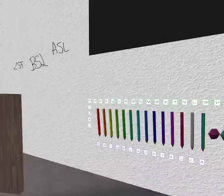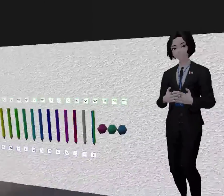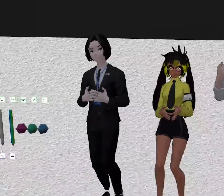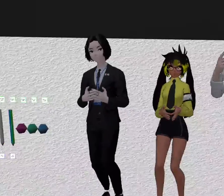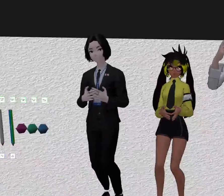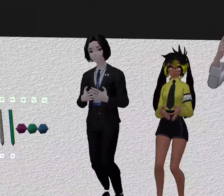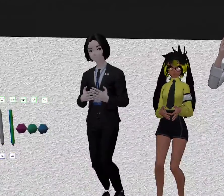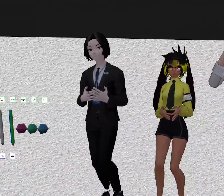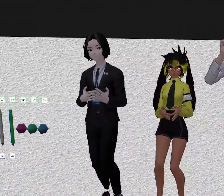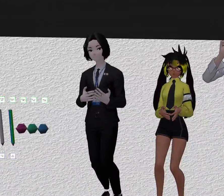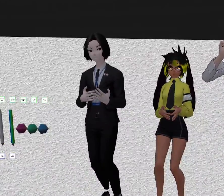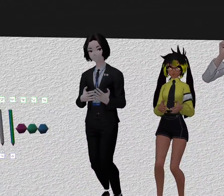All right.